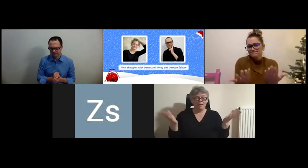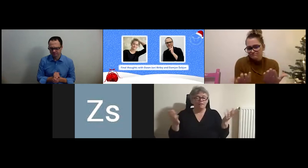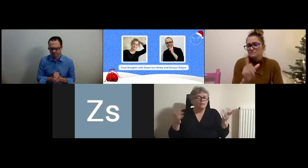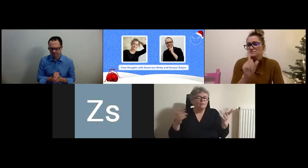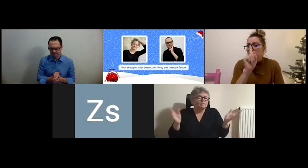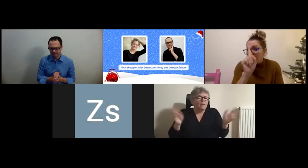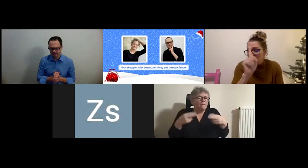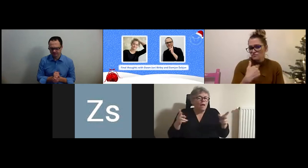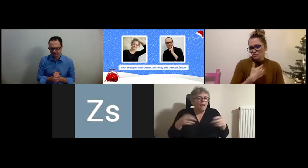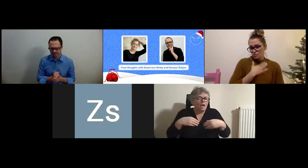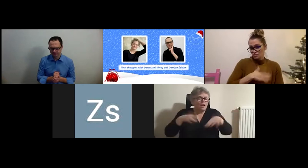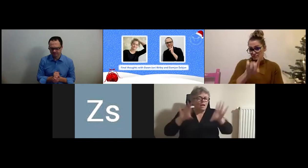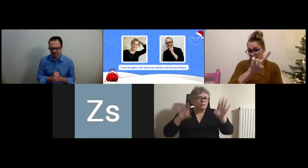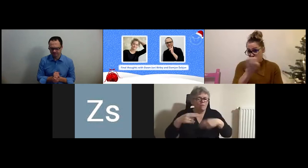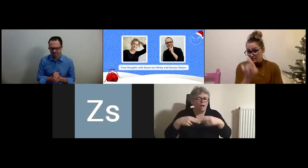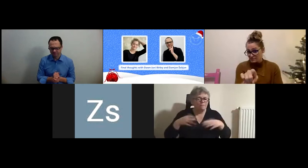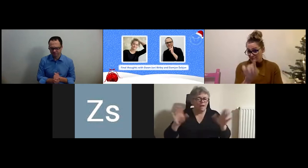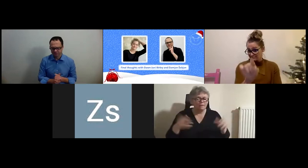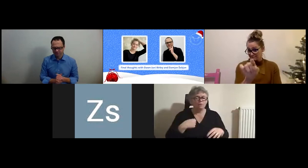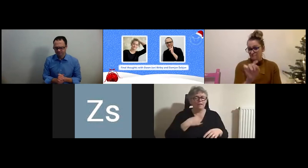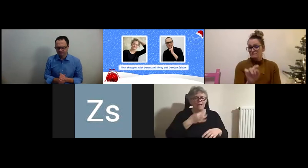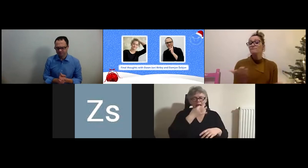Sorry, I'm lost, Dawn. Oh, there she is.